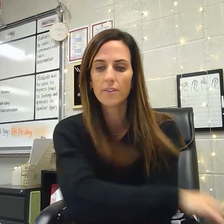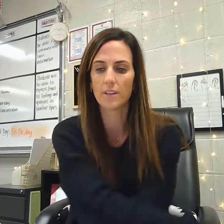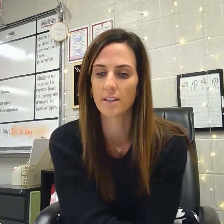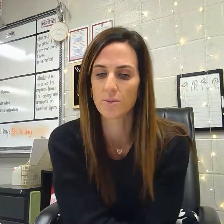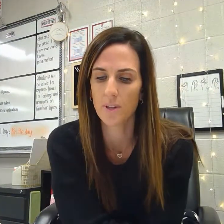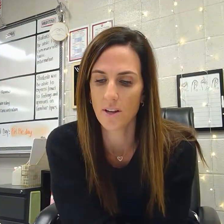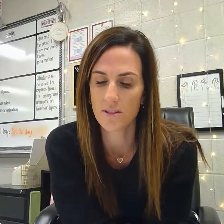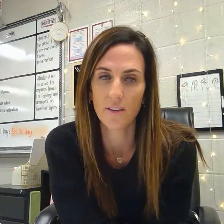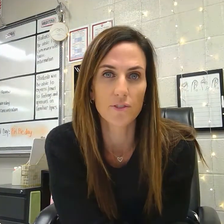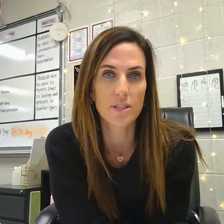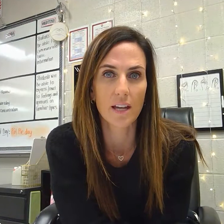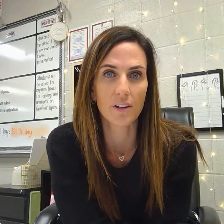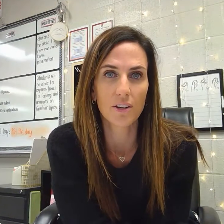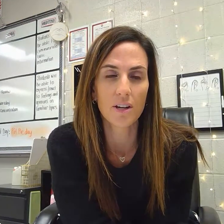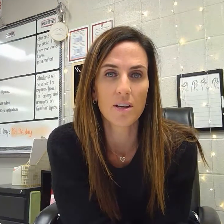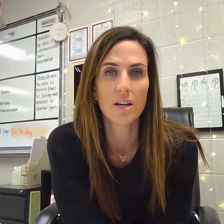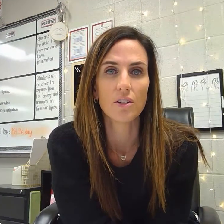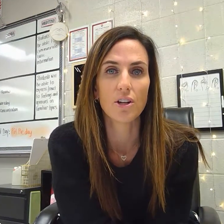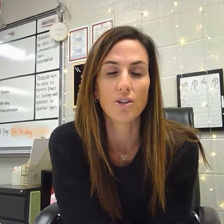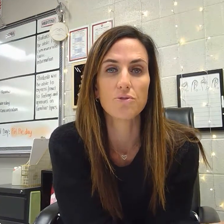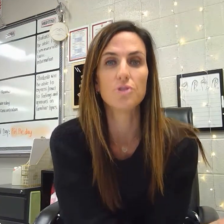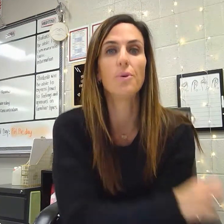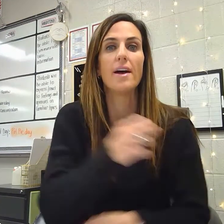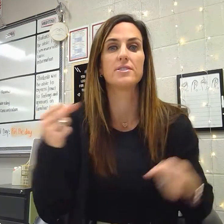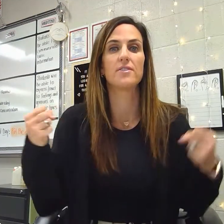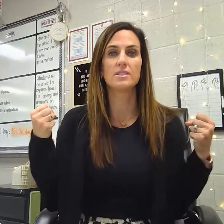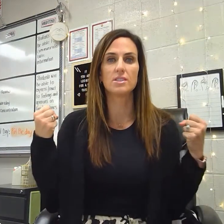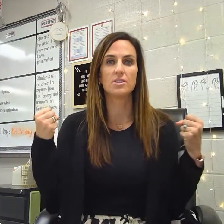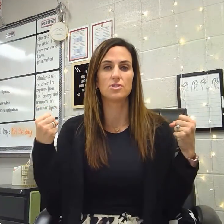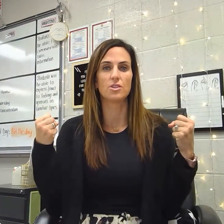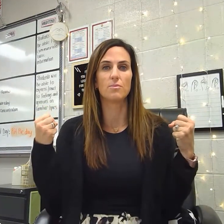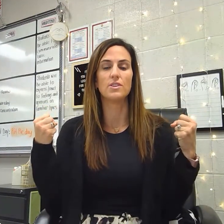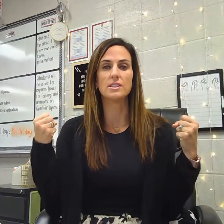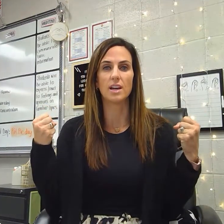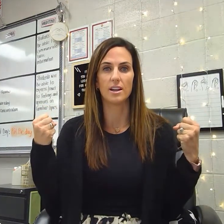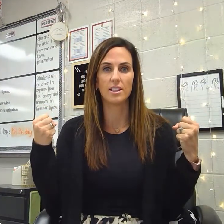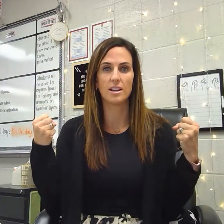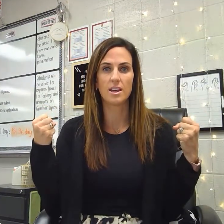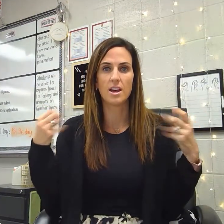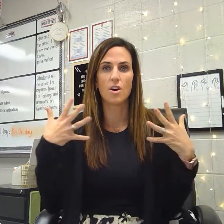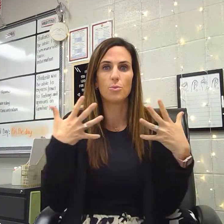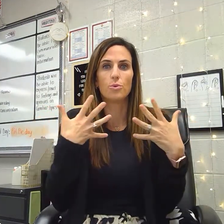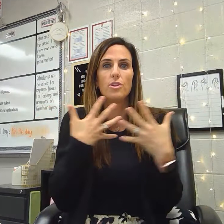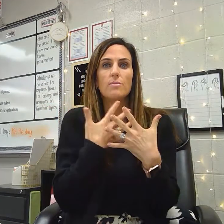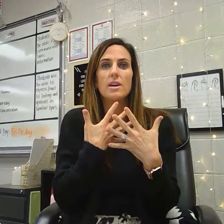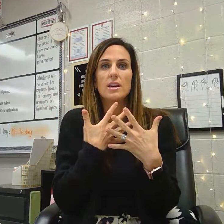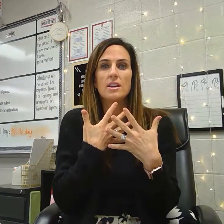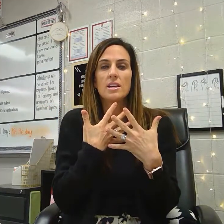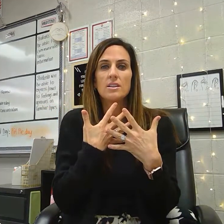The next one, the sign for scared. You're going to use 2 S fists, start them on the side, pull them in